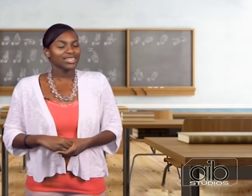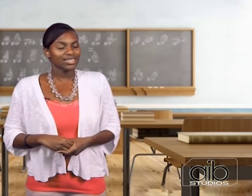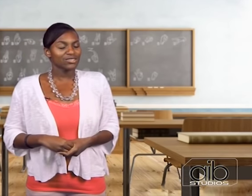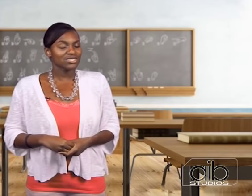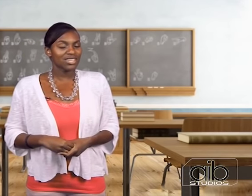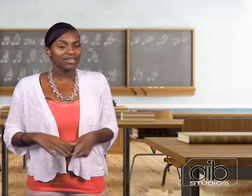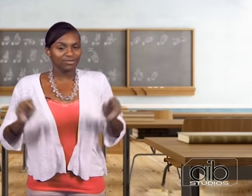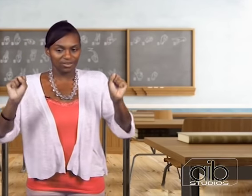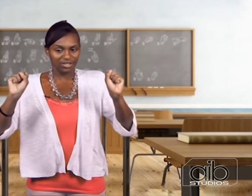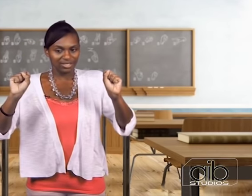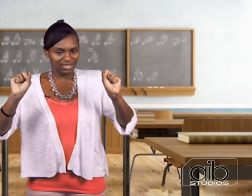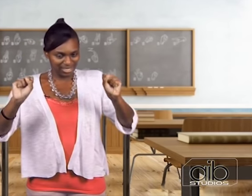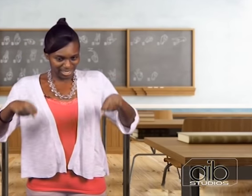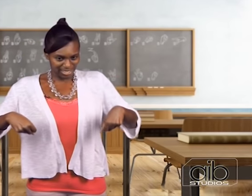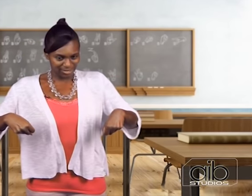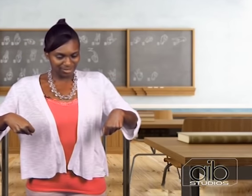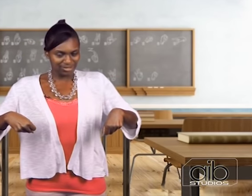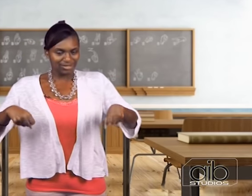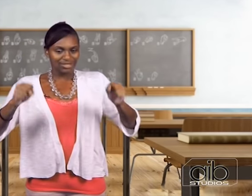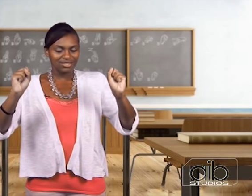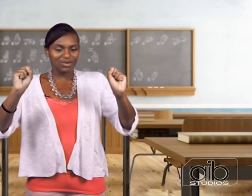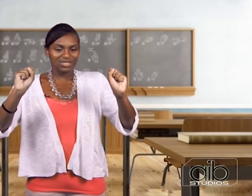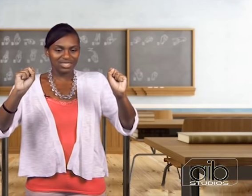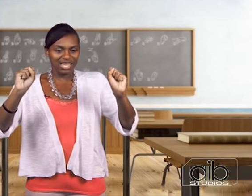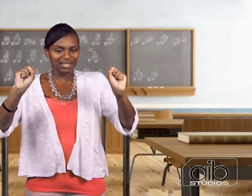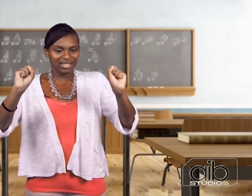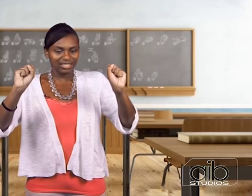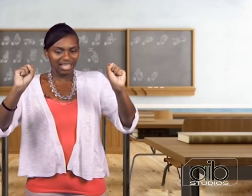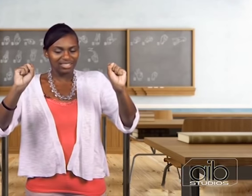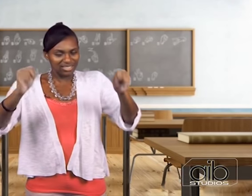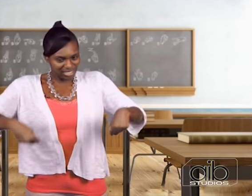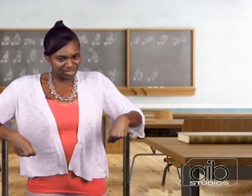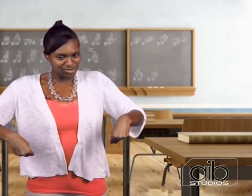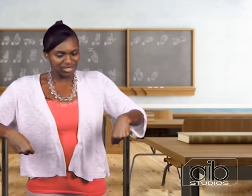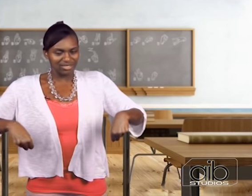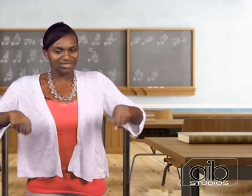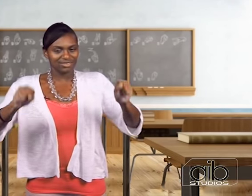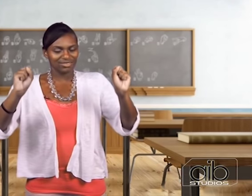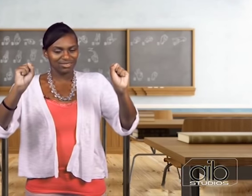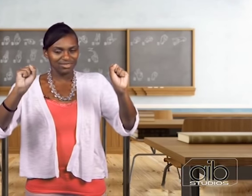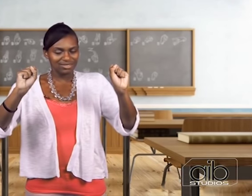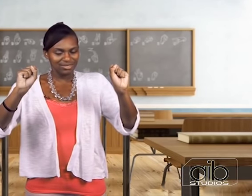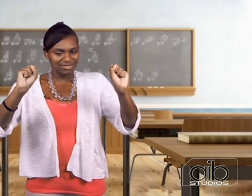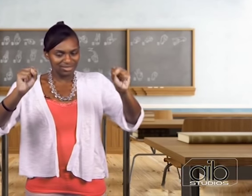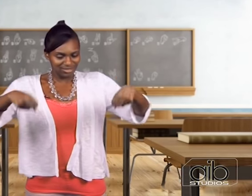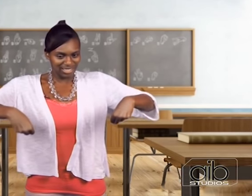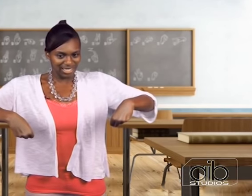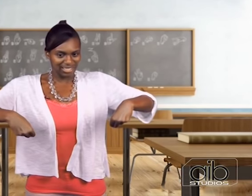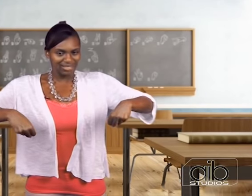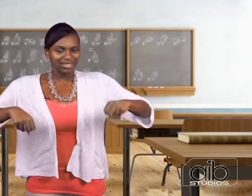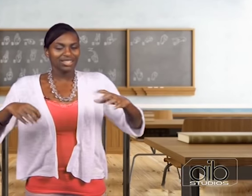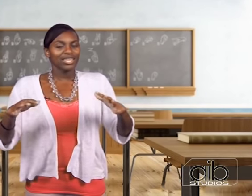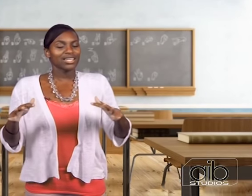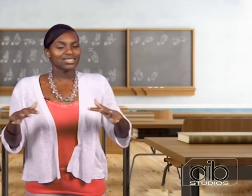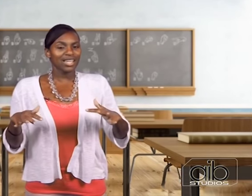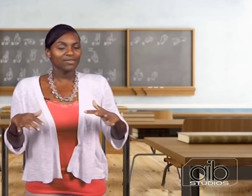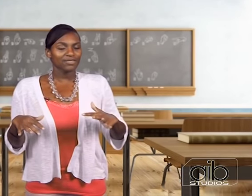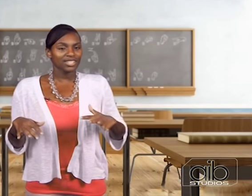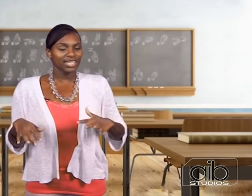And then there's a sign for can. So it's kind of like, I can do this. Can. And the sign for